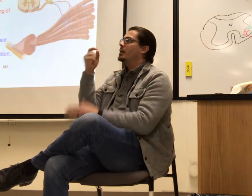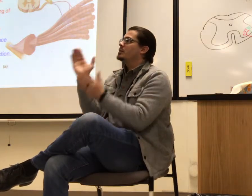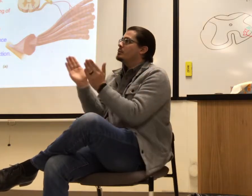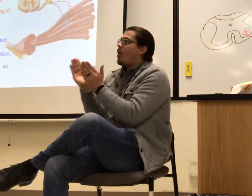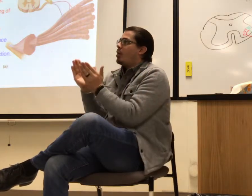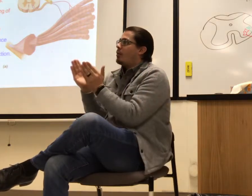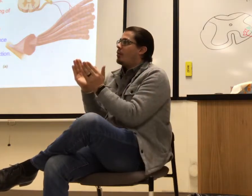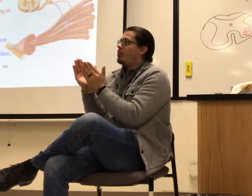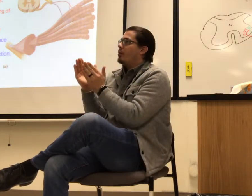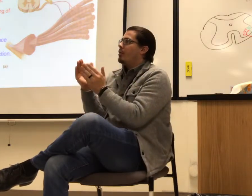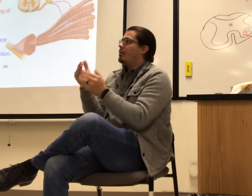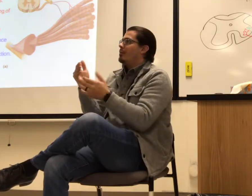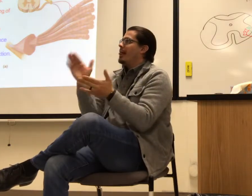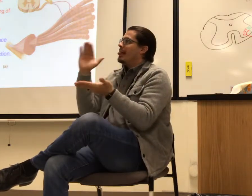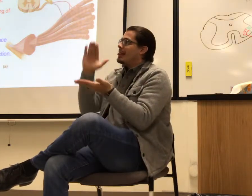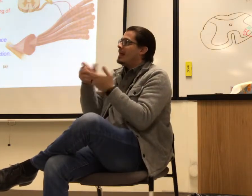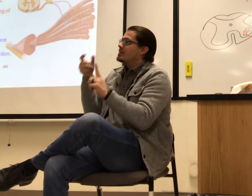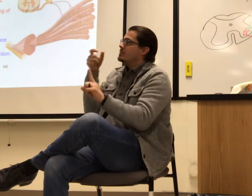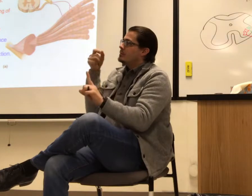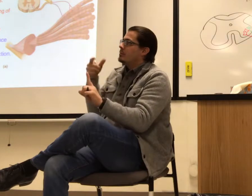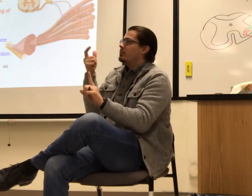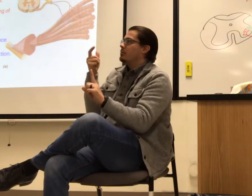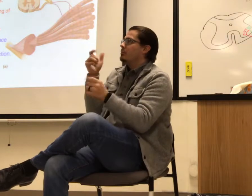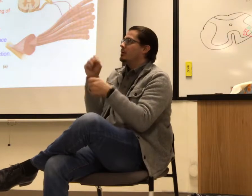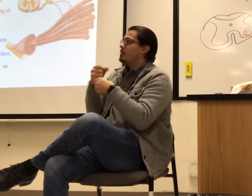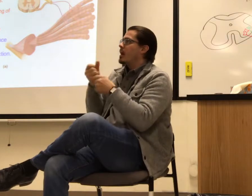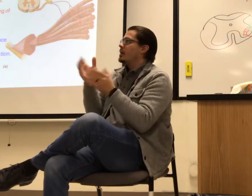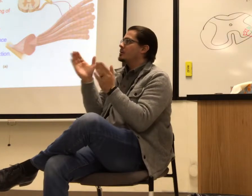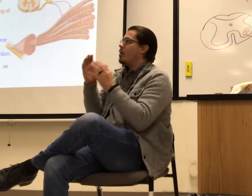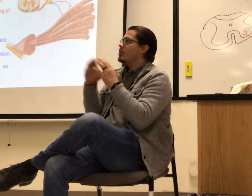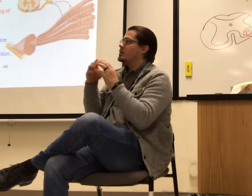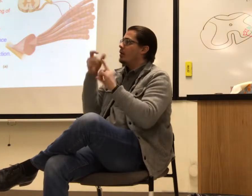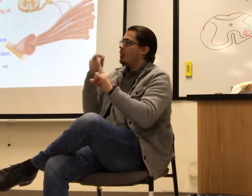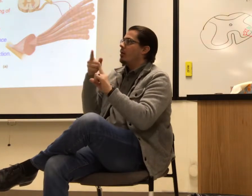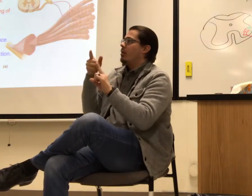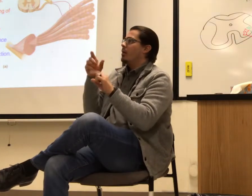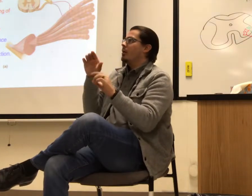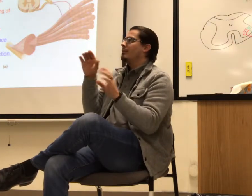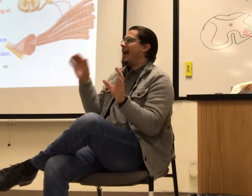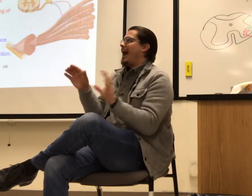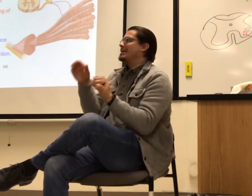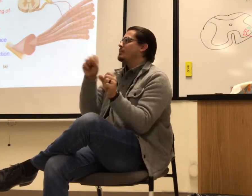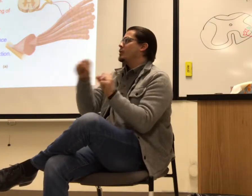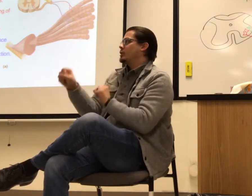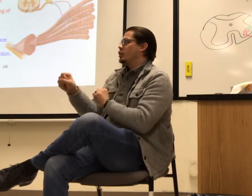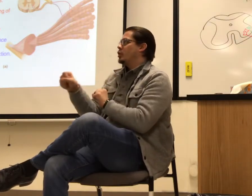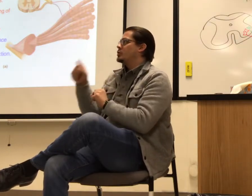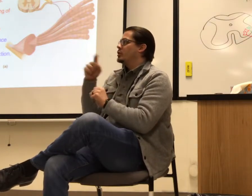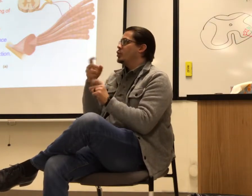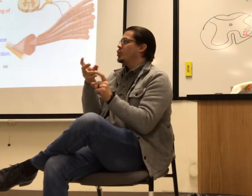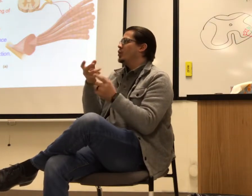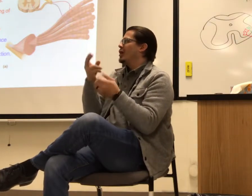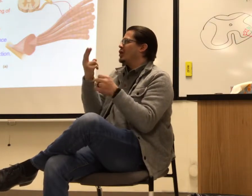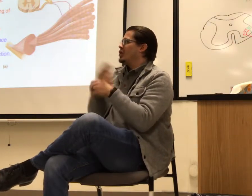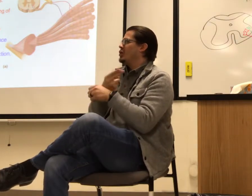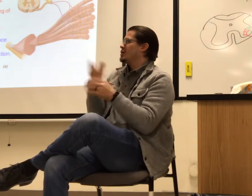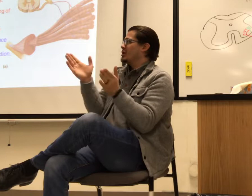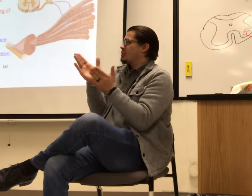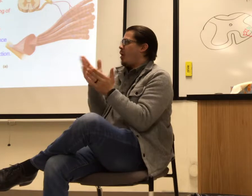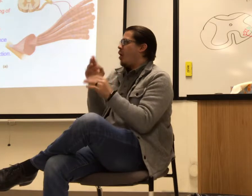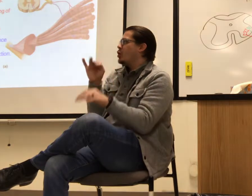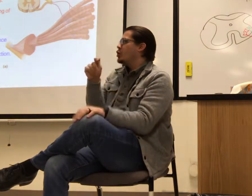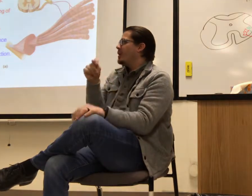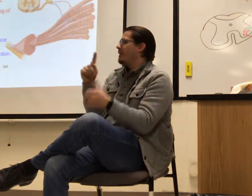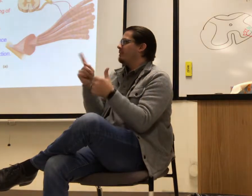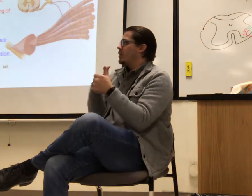smaller. It takes less of a jolt to make a smaller cell fire an action potential. So you recruit the smaller motor units first and